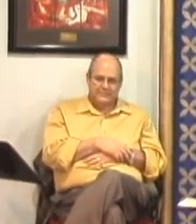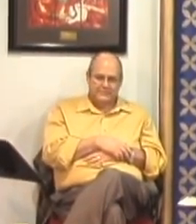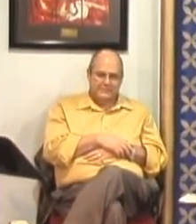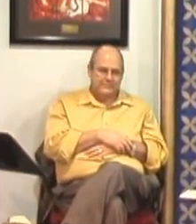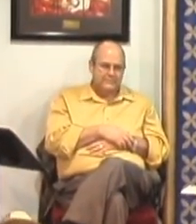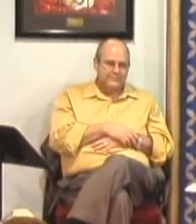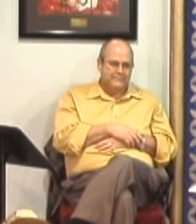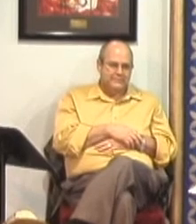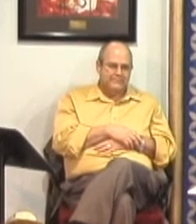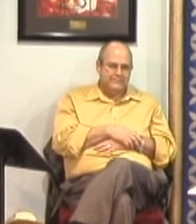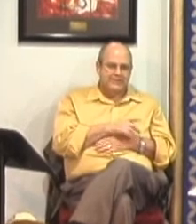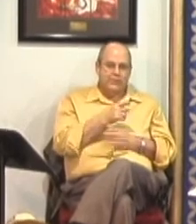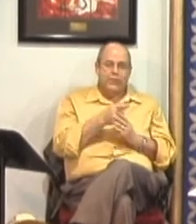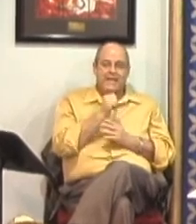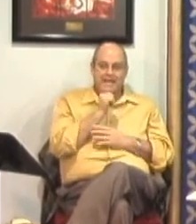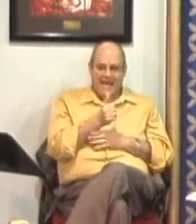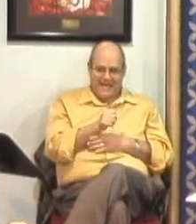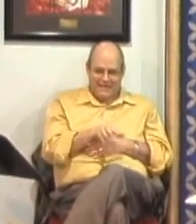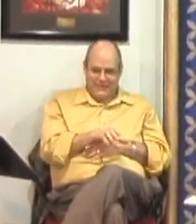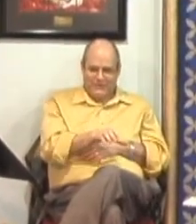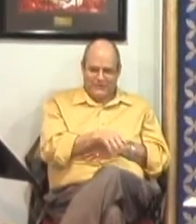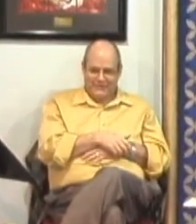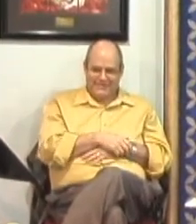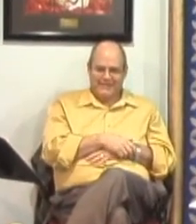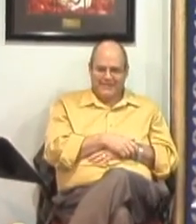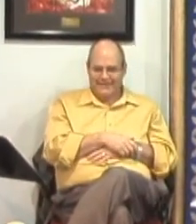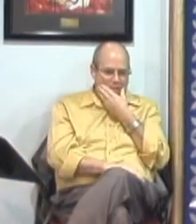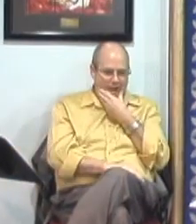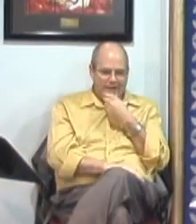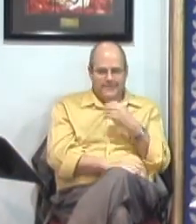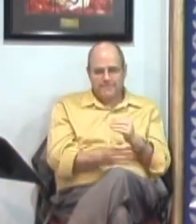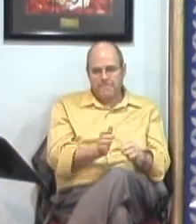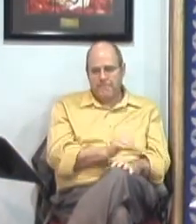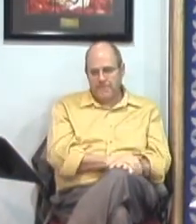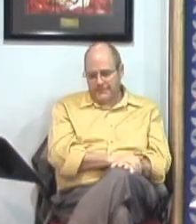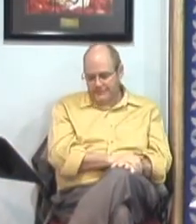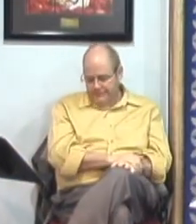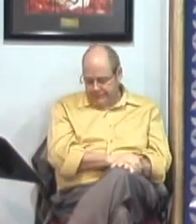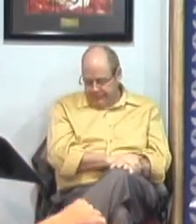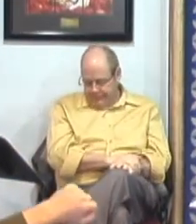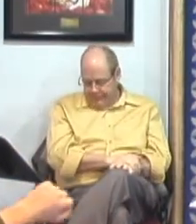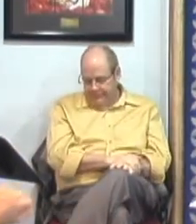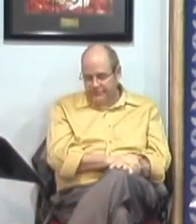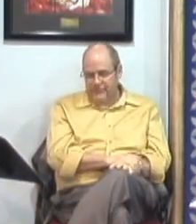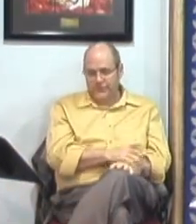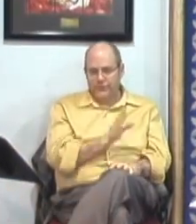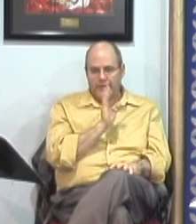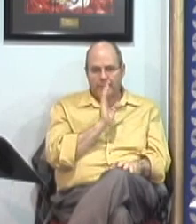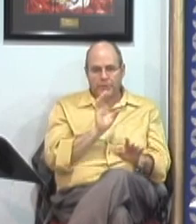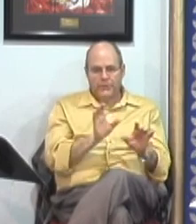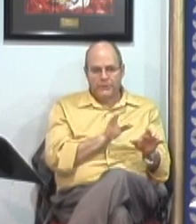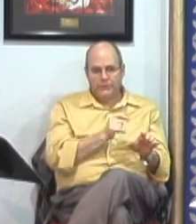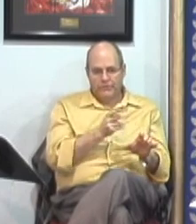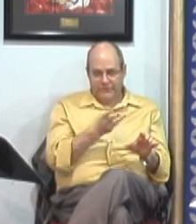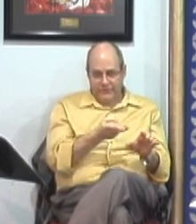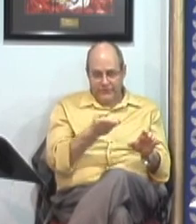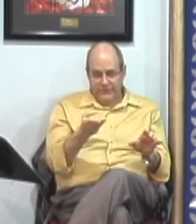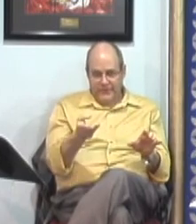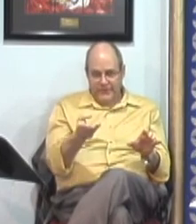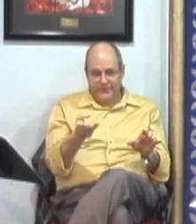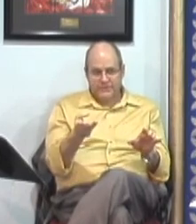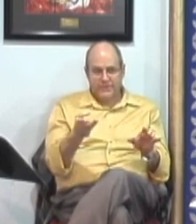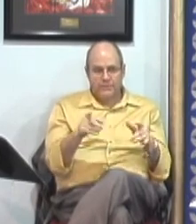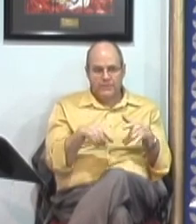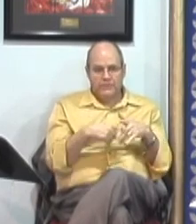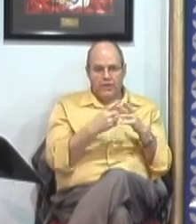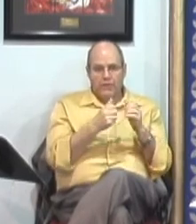what not to do. Yes, what not to do. Amen. Well, I'm going to do a couple of things. I just want to